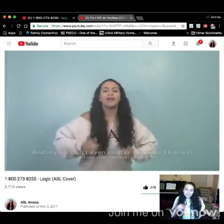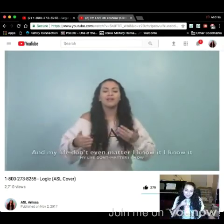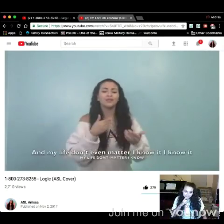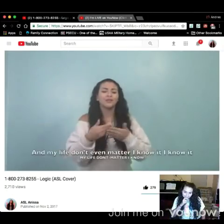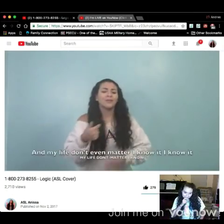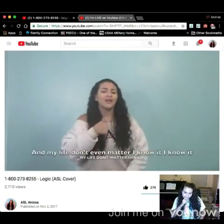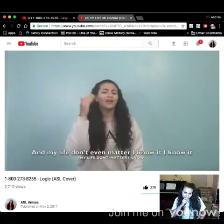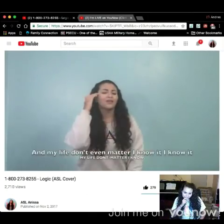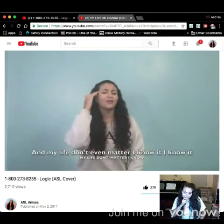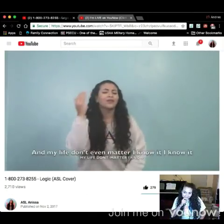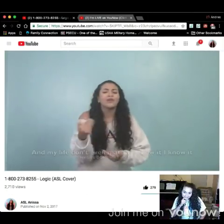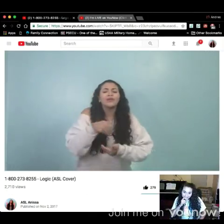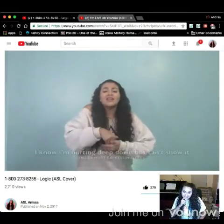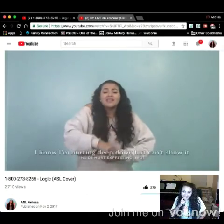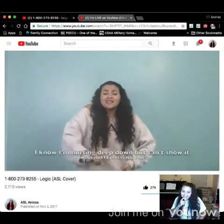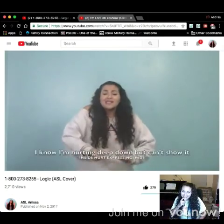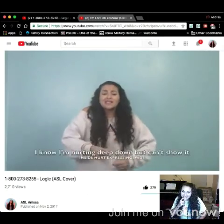fast.